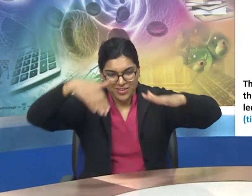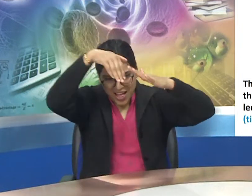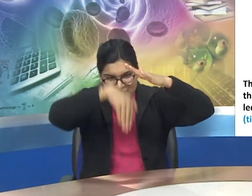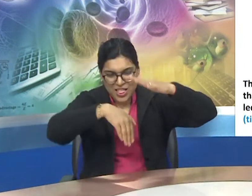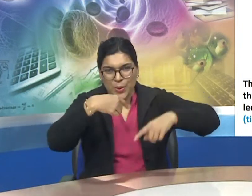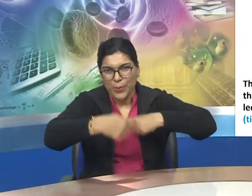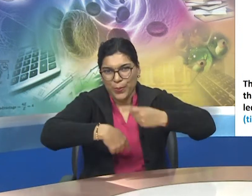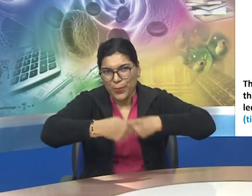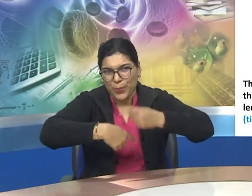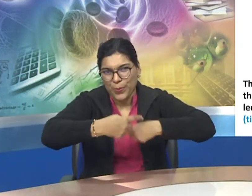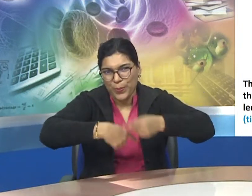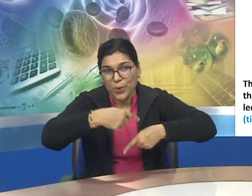And